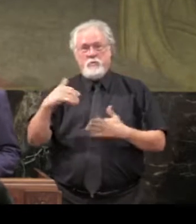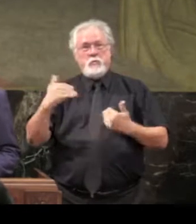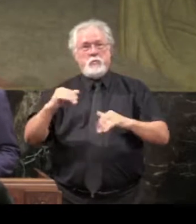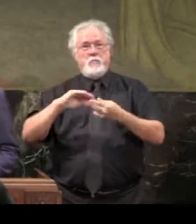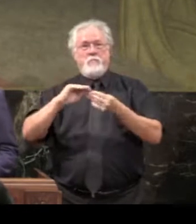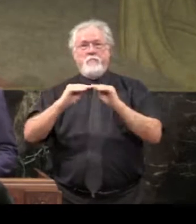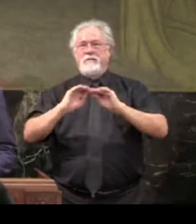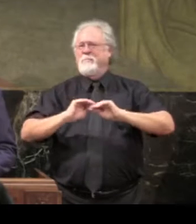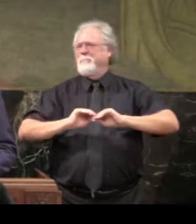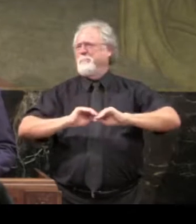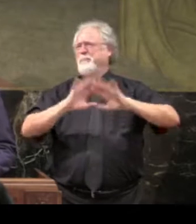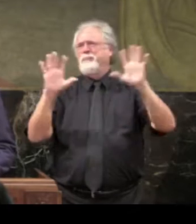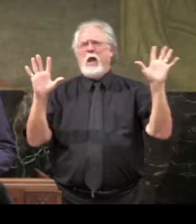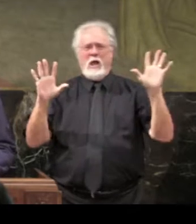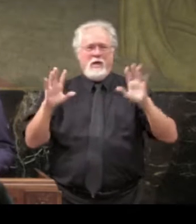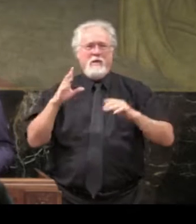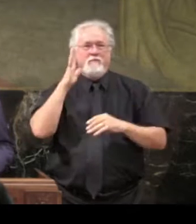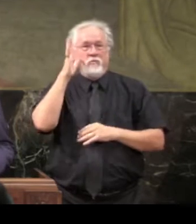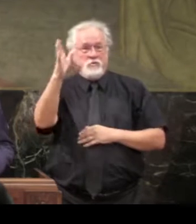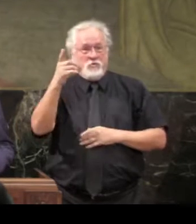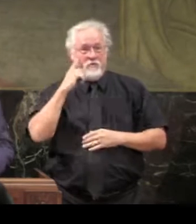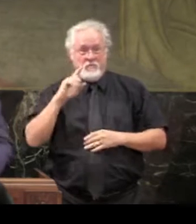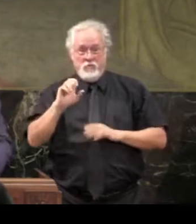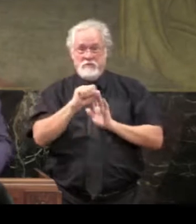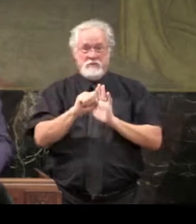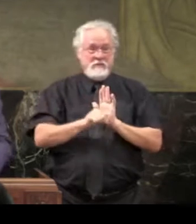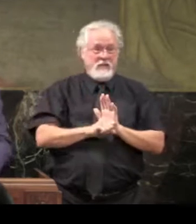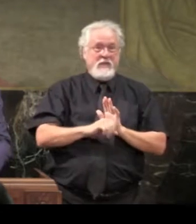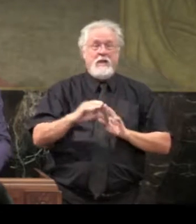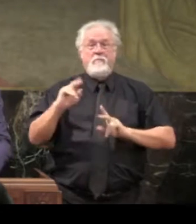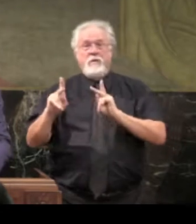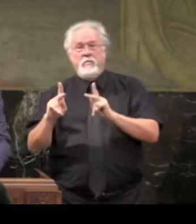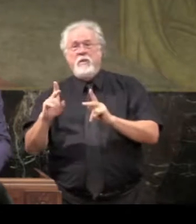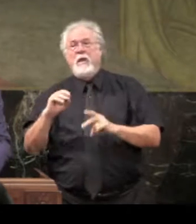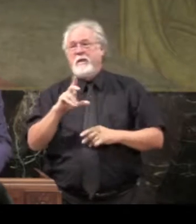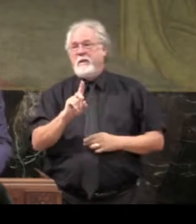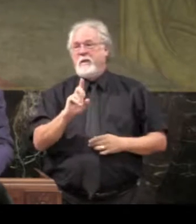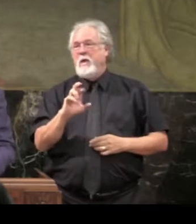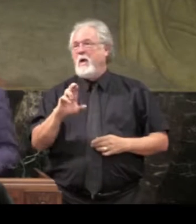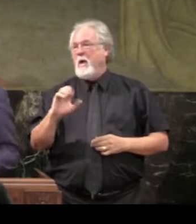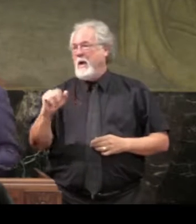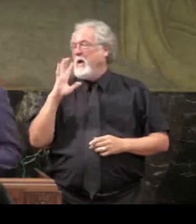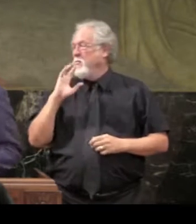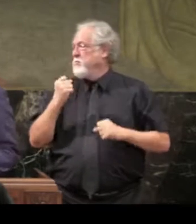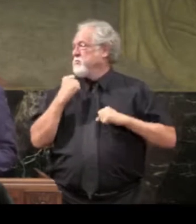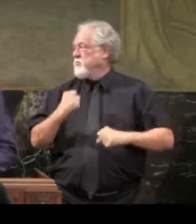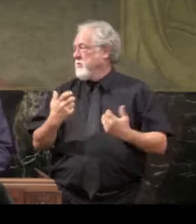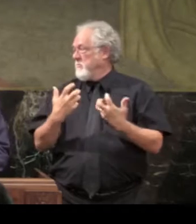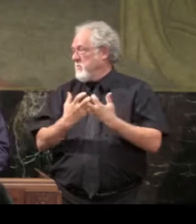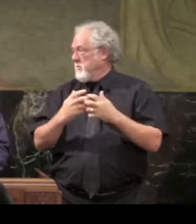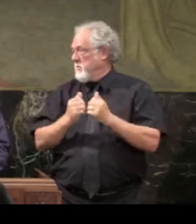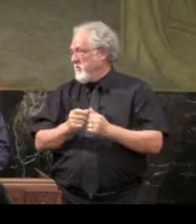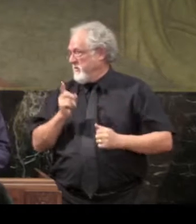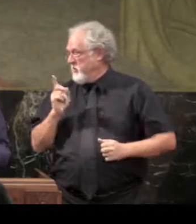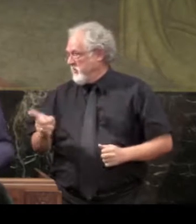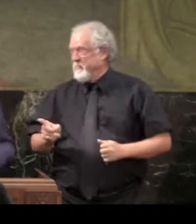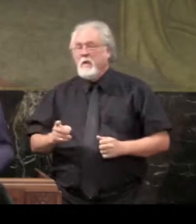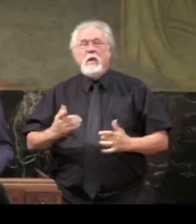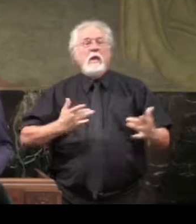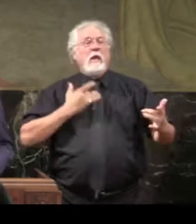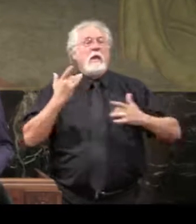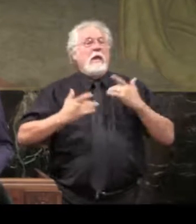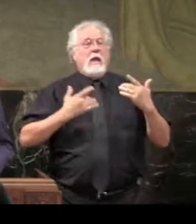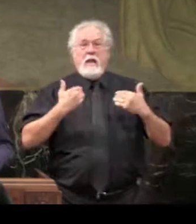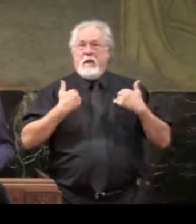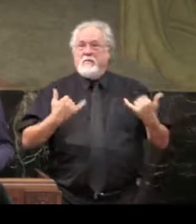future for the state and its people, and DRA is committed to being a strong partner with you. I'm excited to